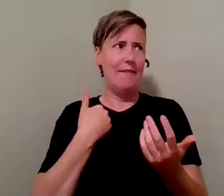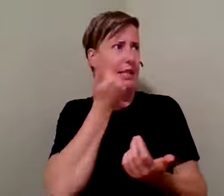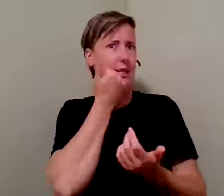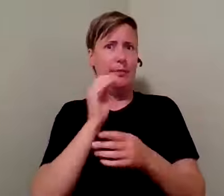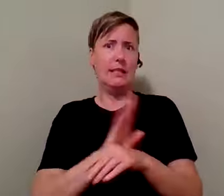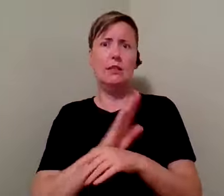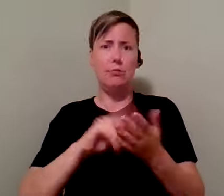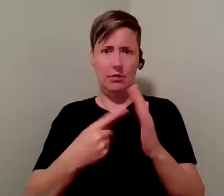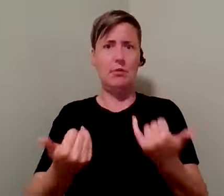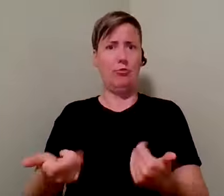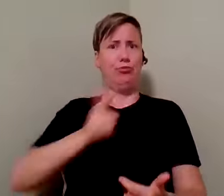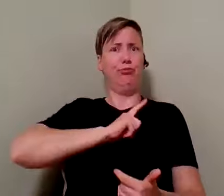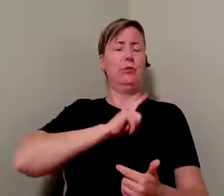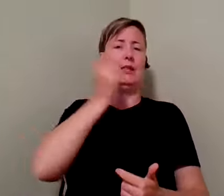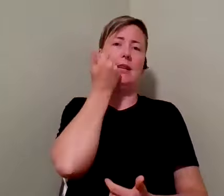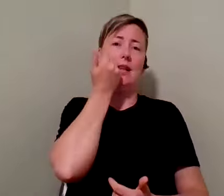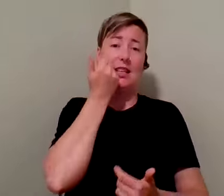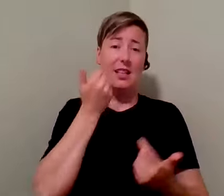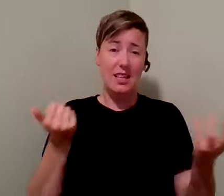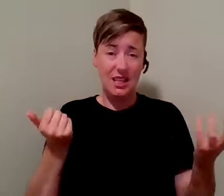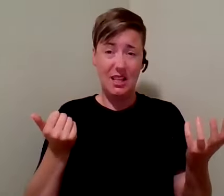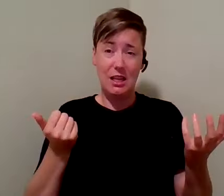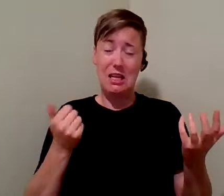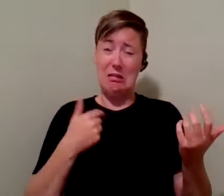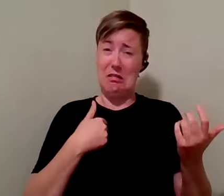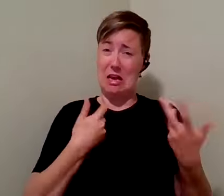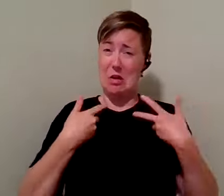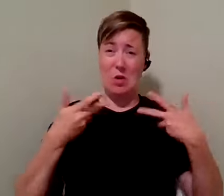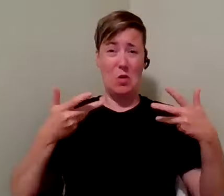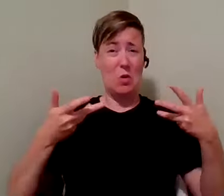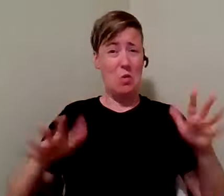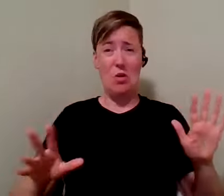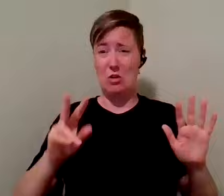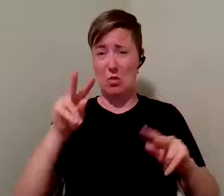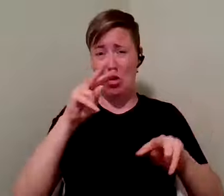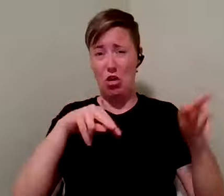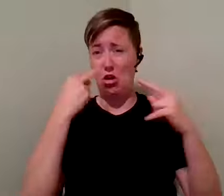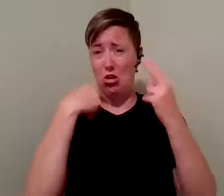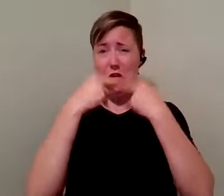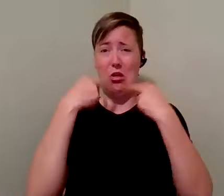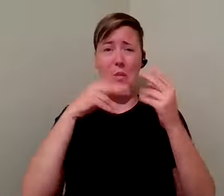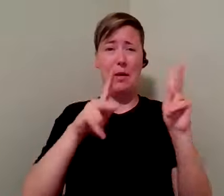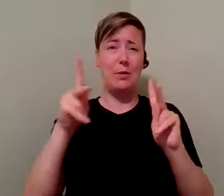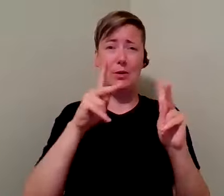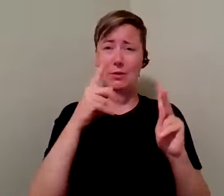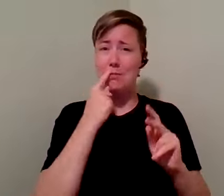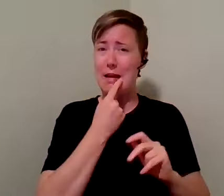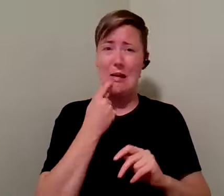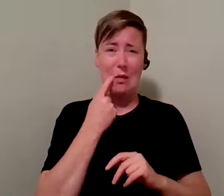interesting things that I found I could do with mouths over the years, and looking into them was not one of them. I wanted to be a travel